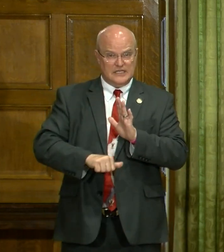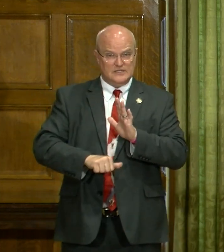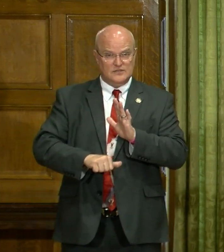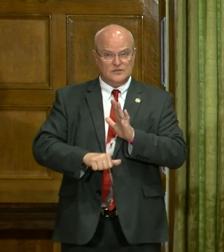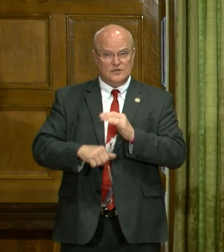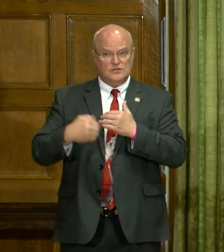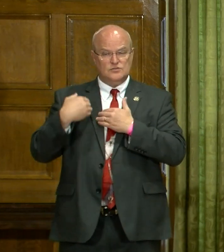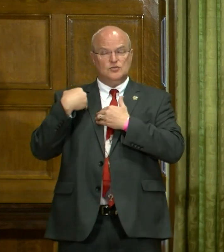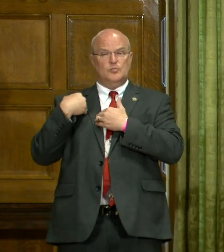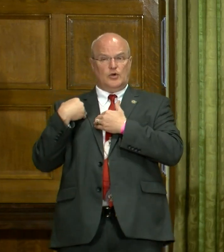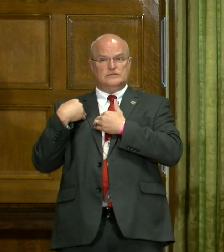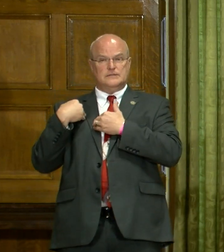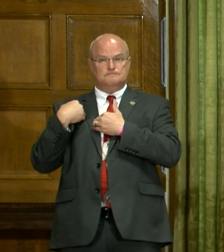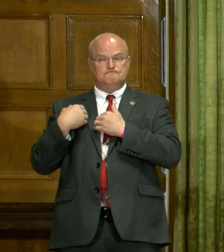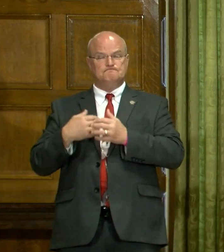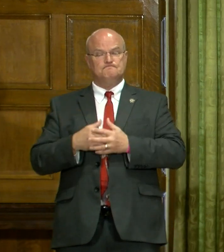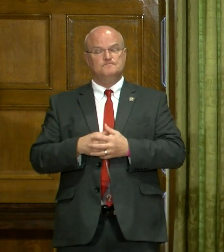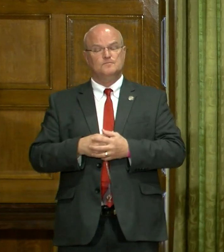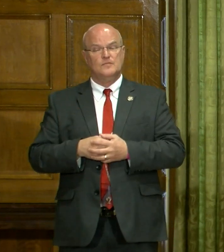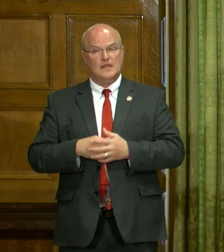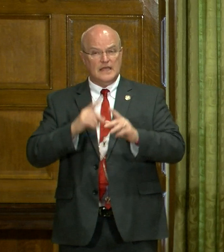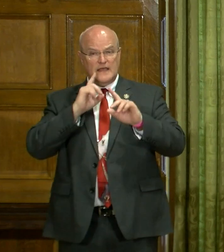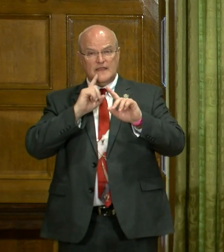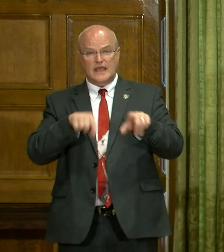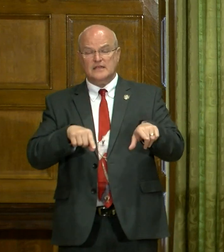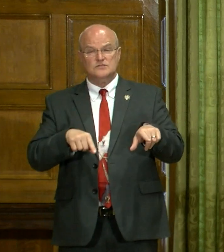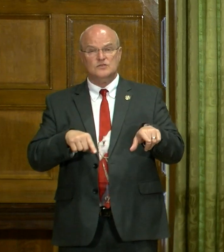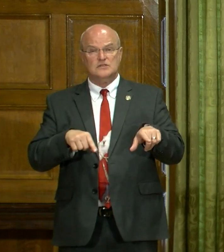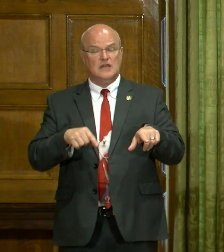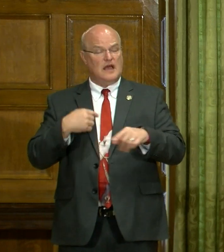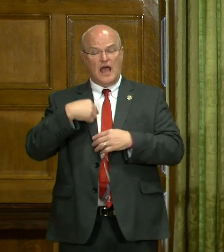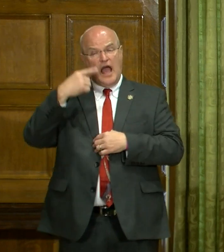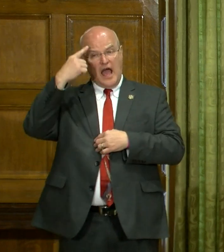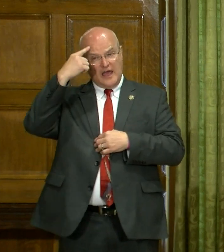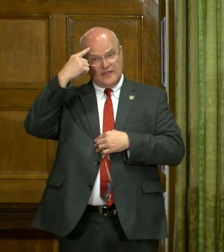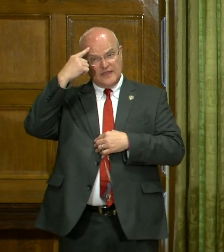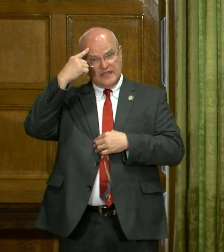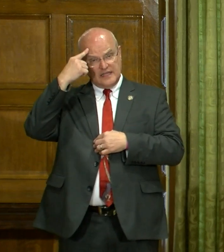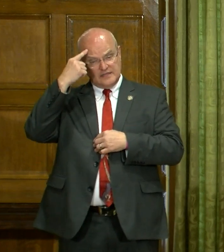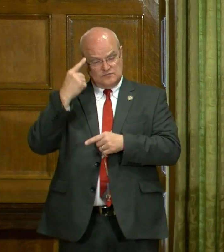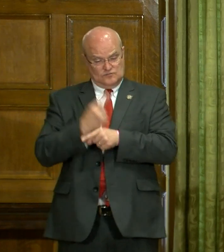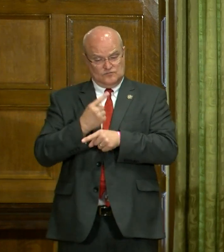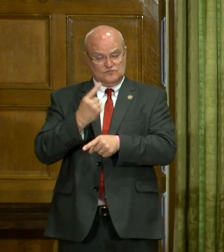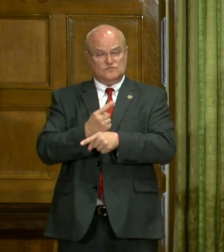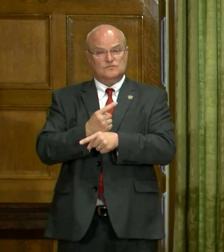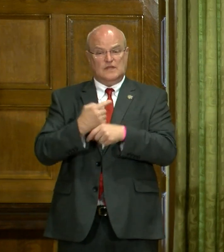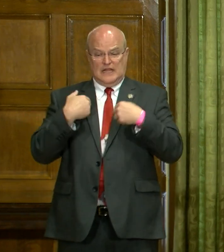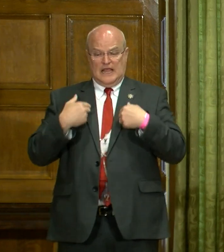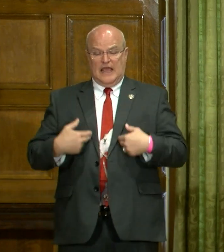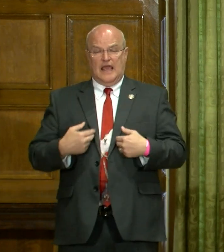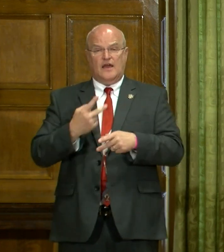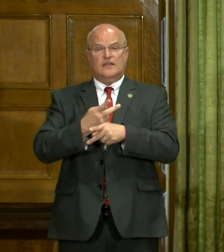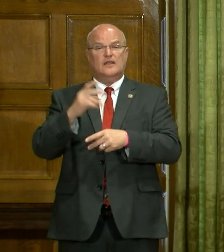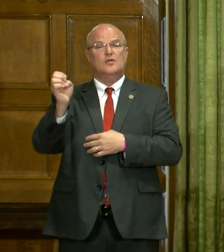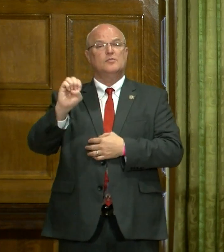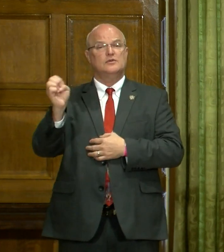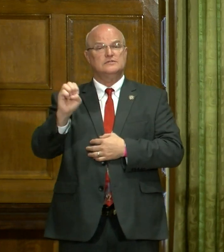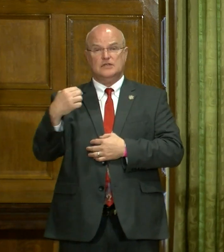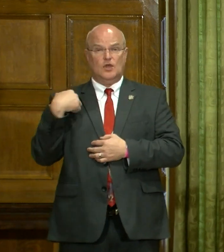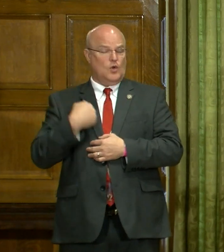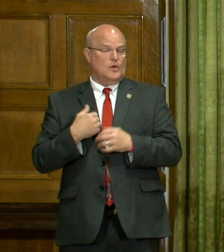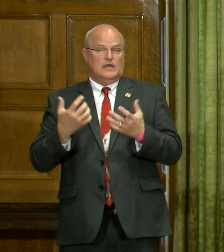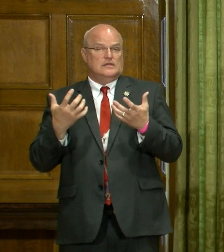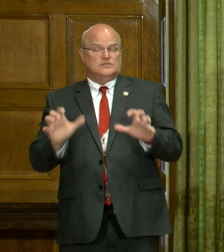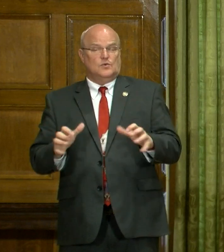too burdensome? And the answer is, I think it's very prudent in this healthcare emergency. We